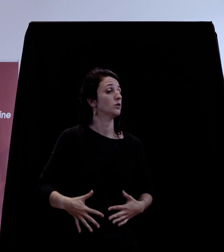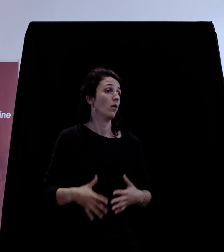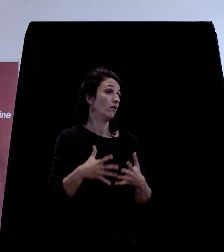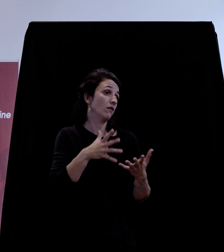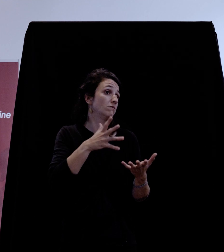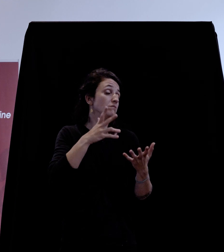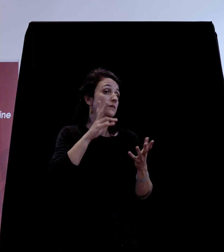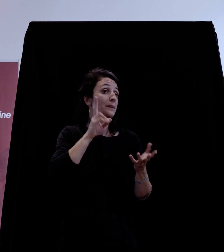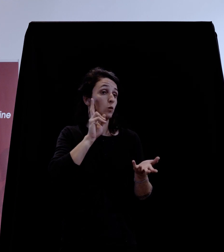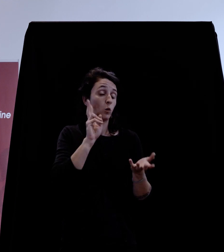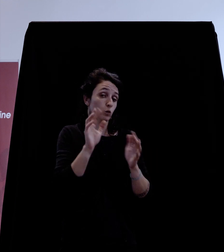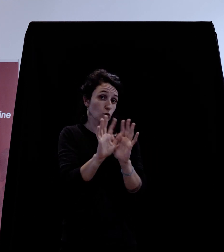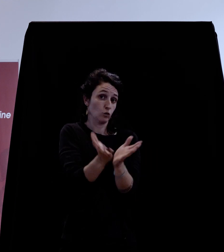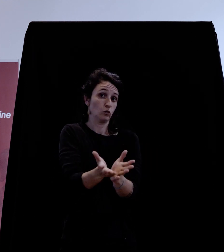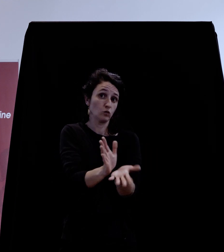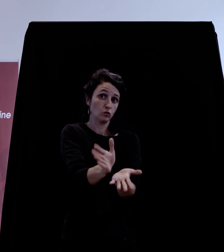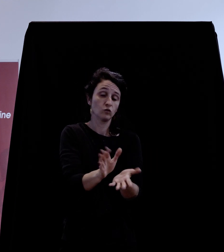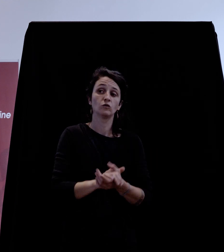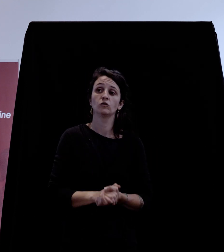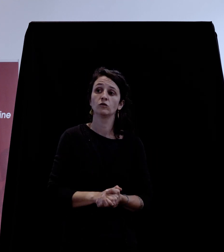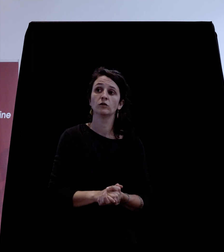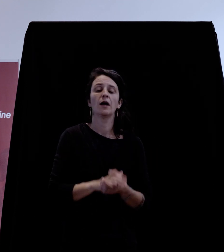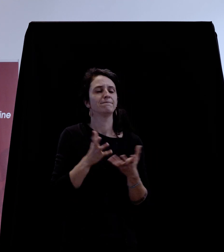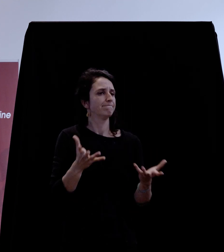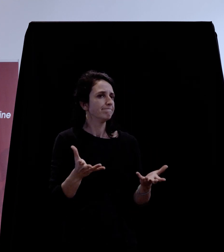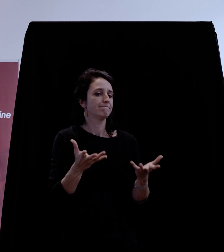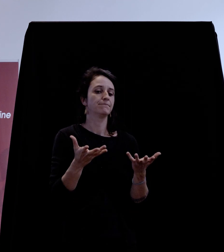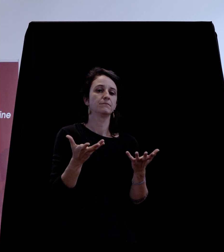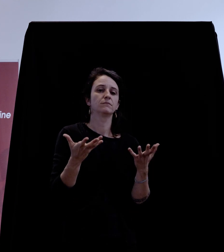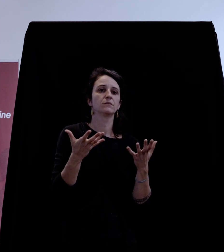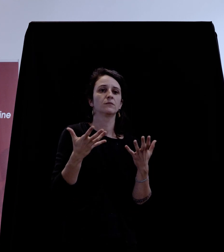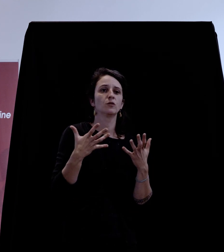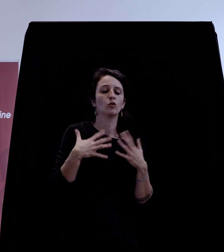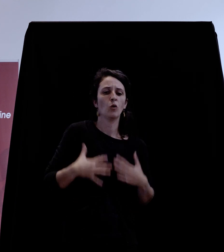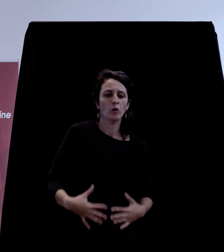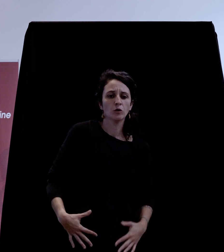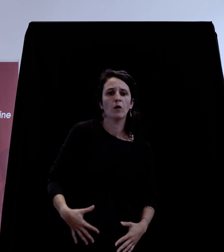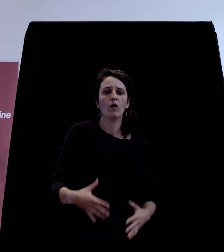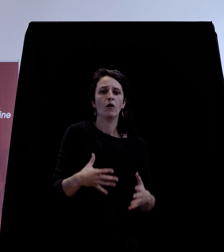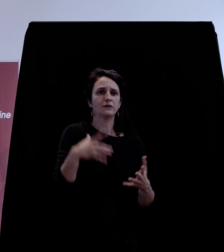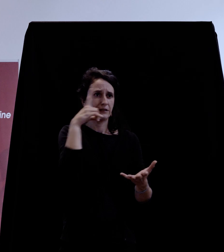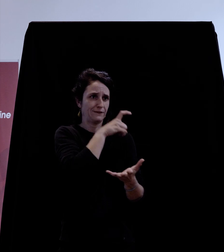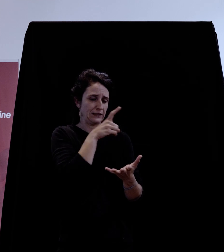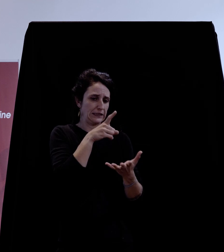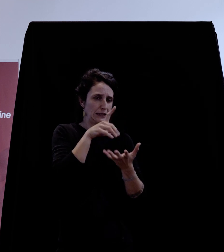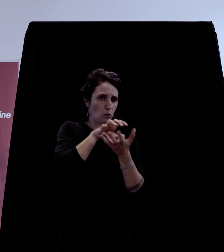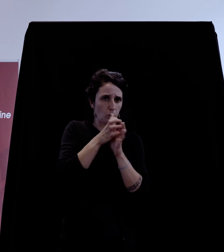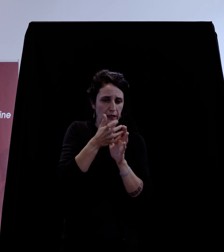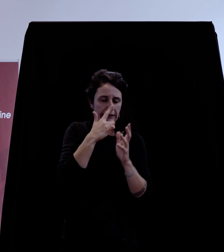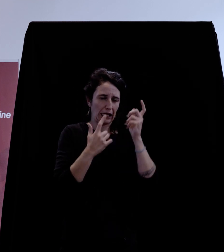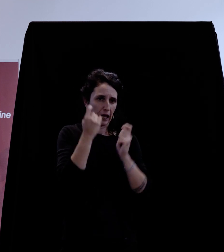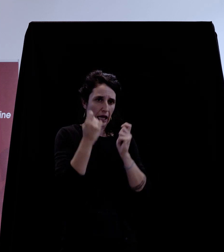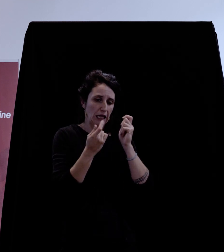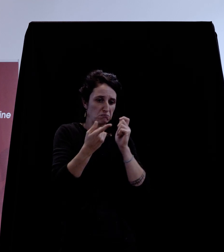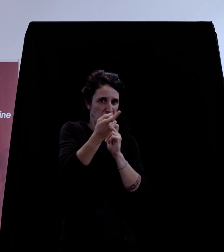So what are the factors that contribute to behavioral challenges? And this is just in general. This is not specific to